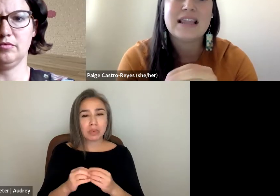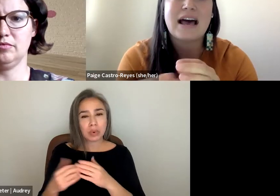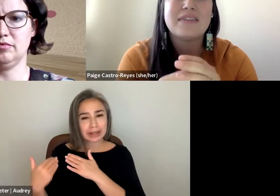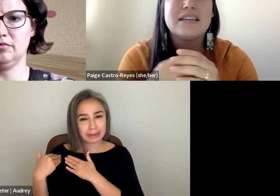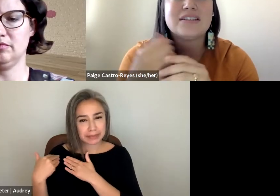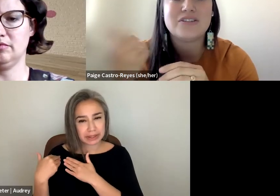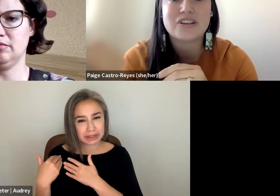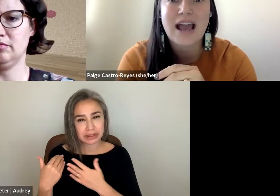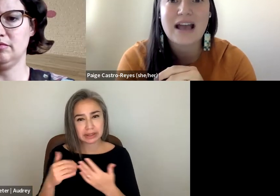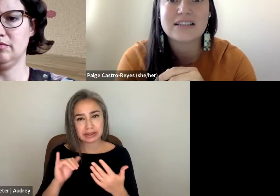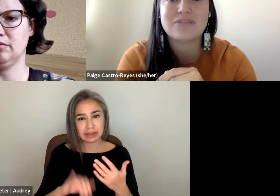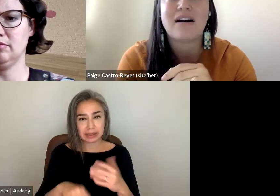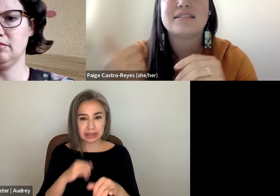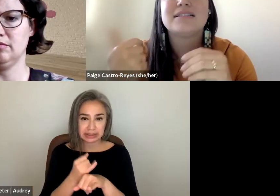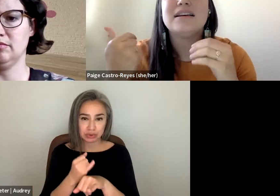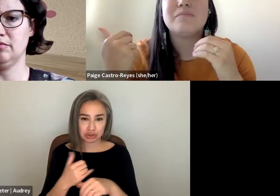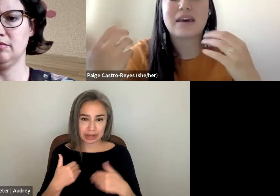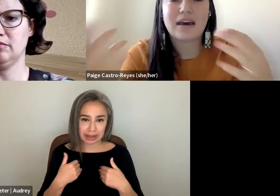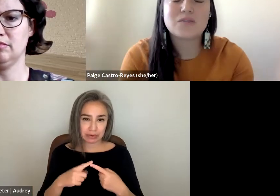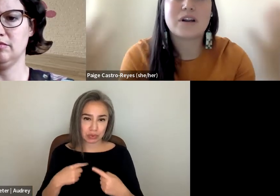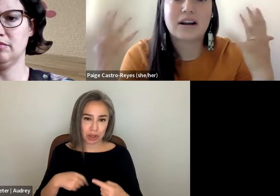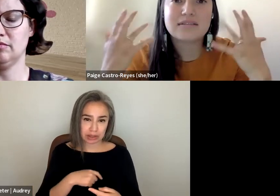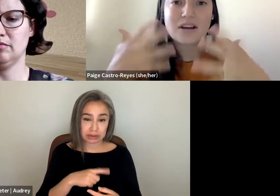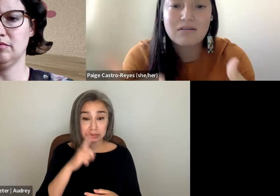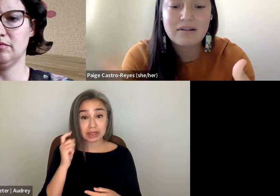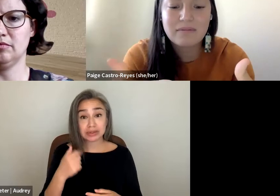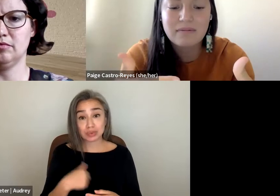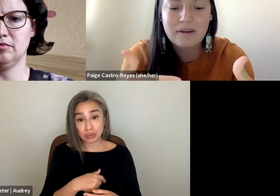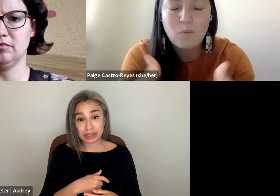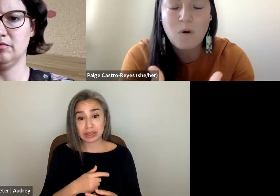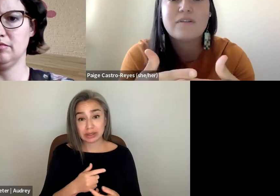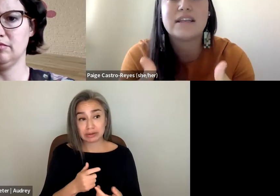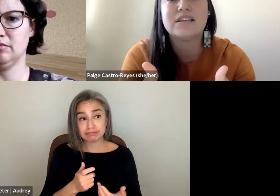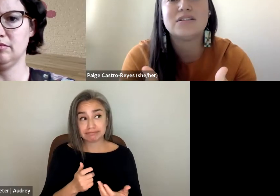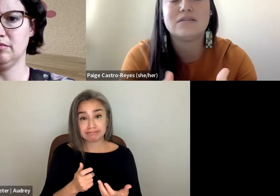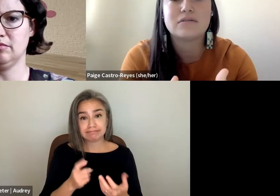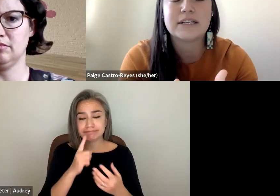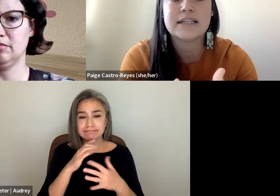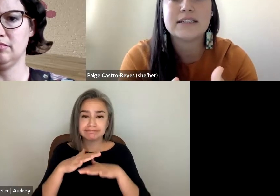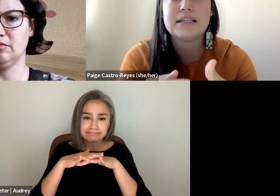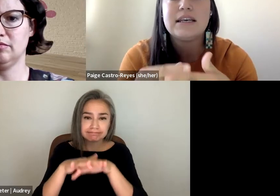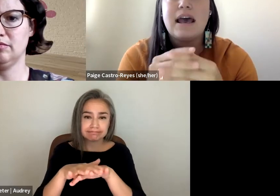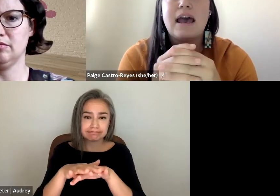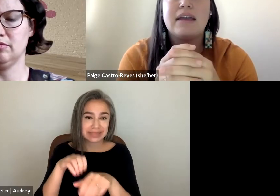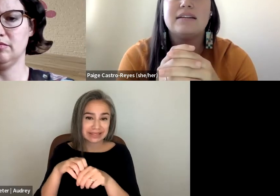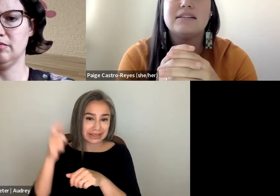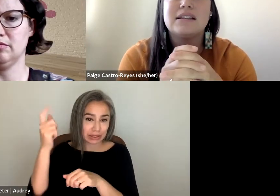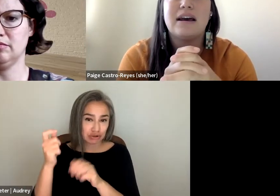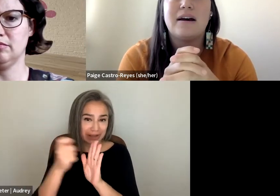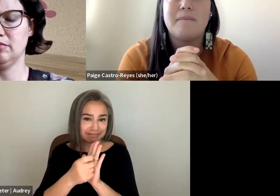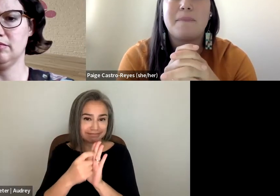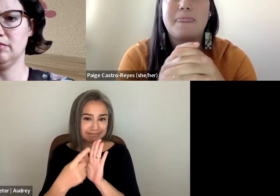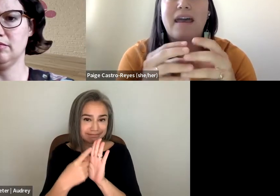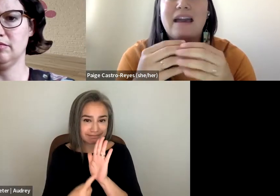accountability that the institution has to us because we are so woven into the grant.